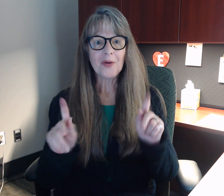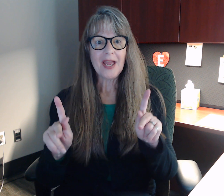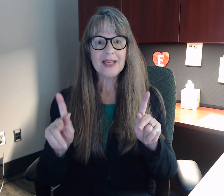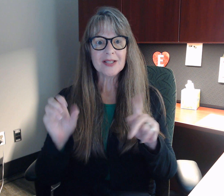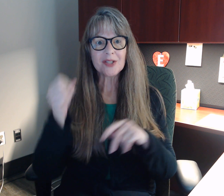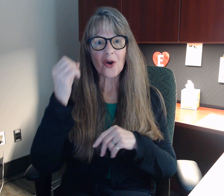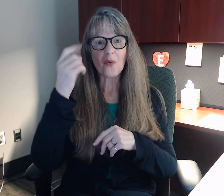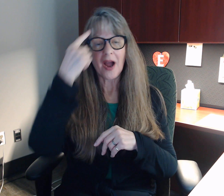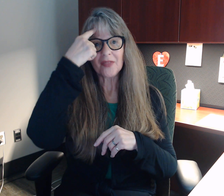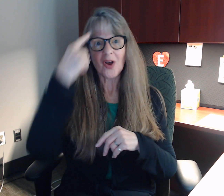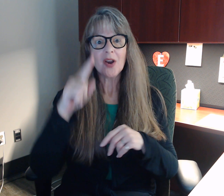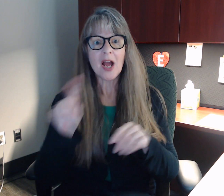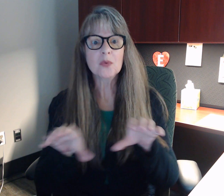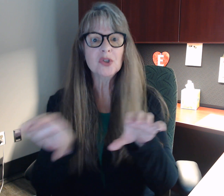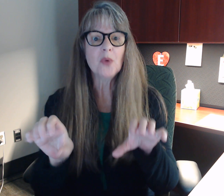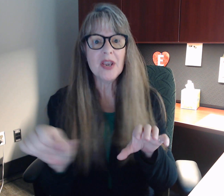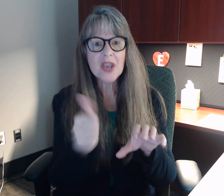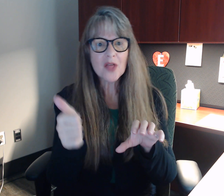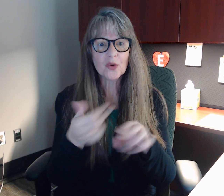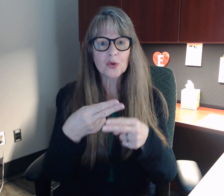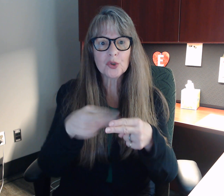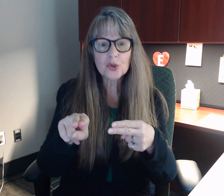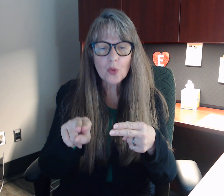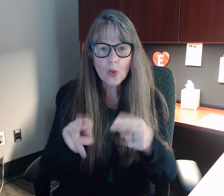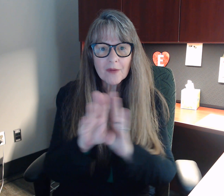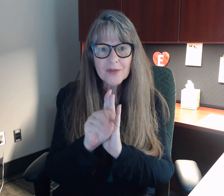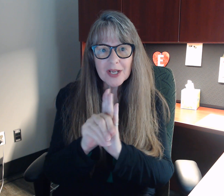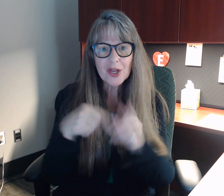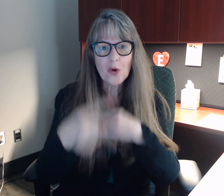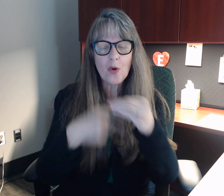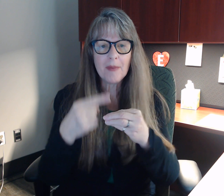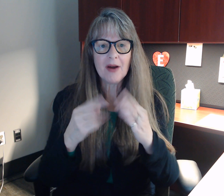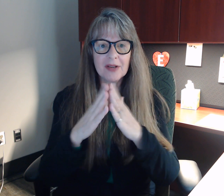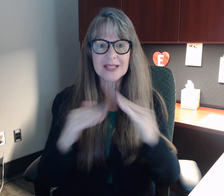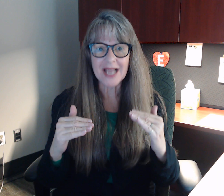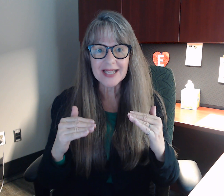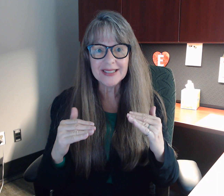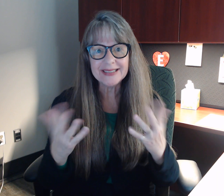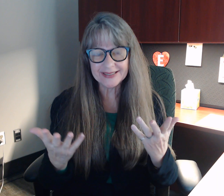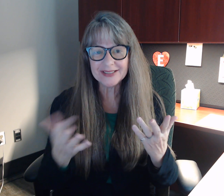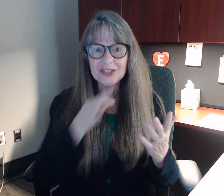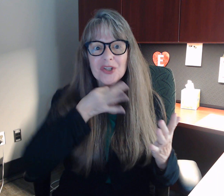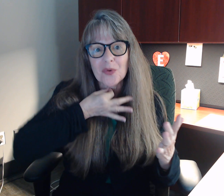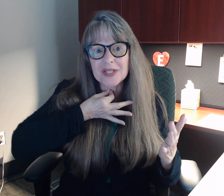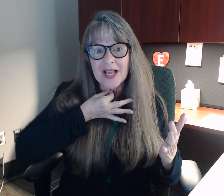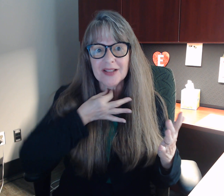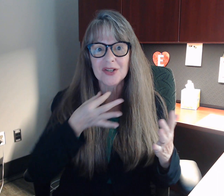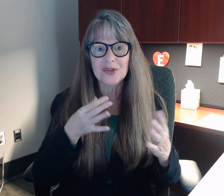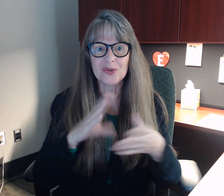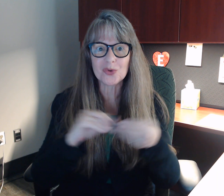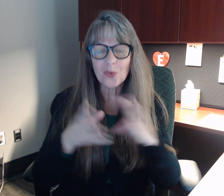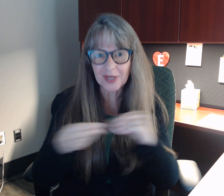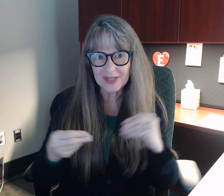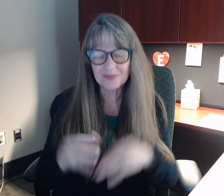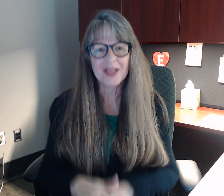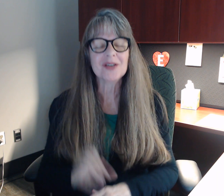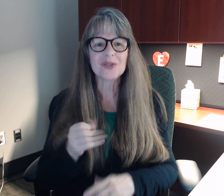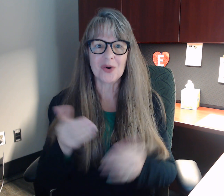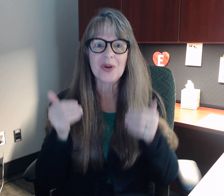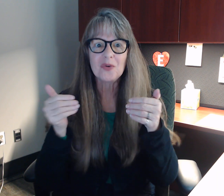Okay, so I thought I would do another short video about a silent story. So here we